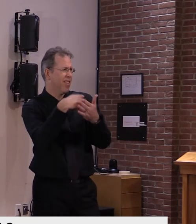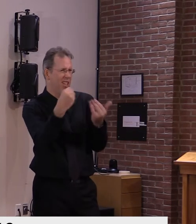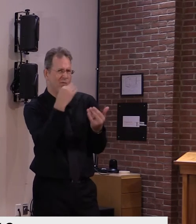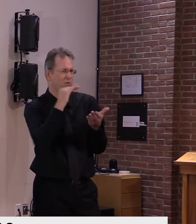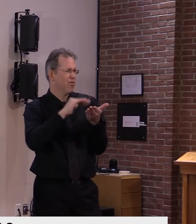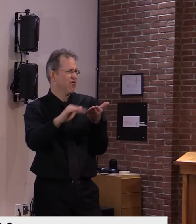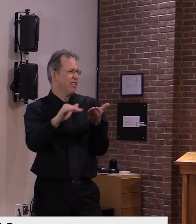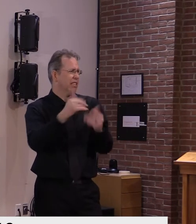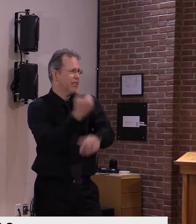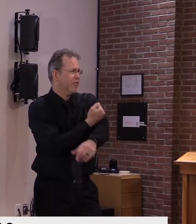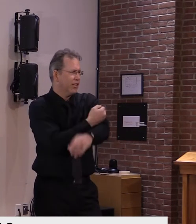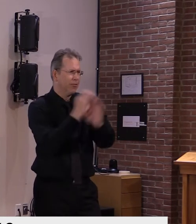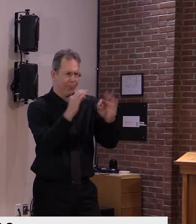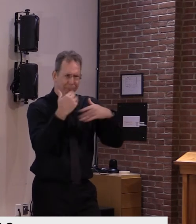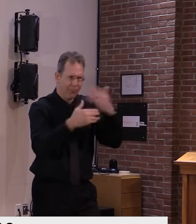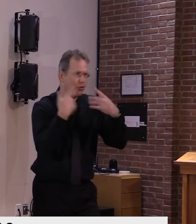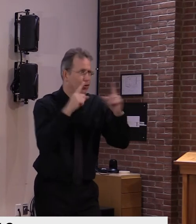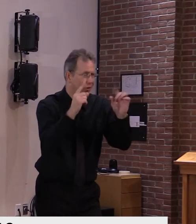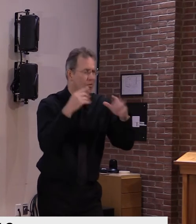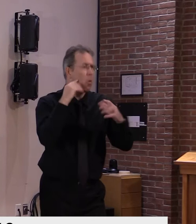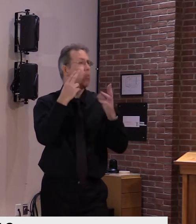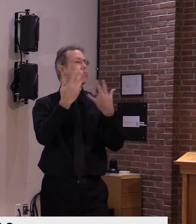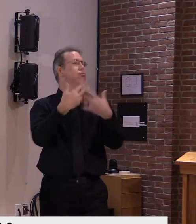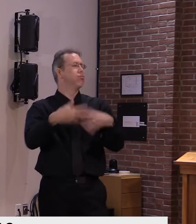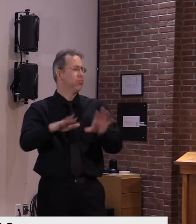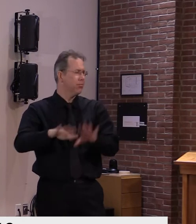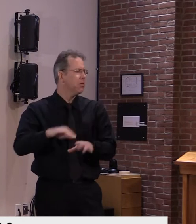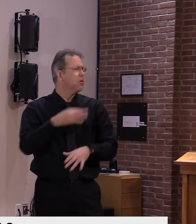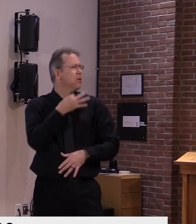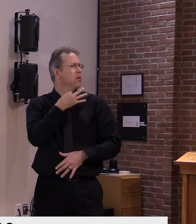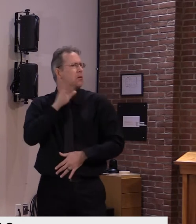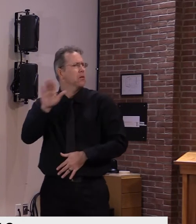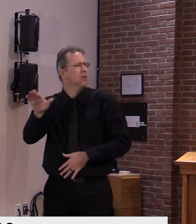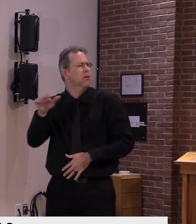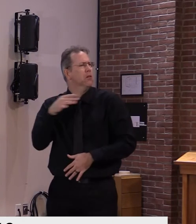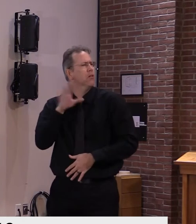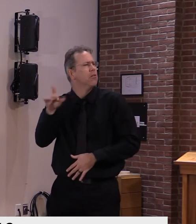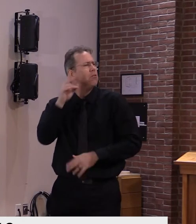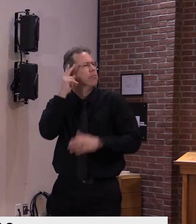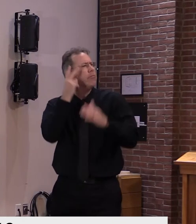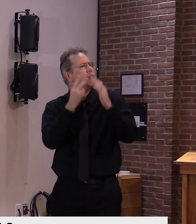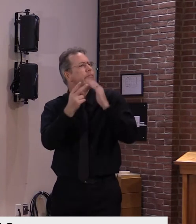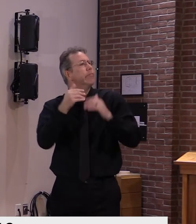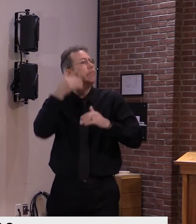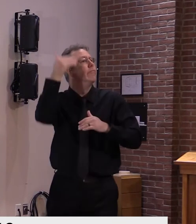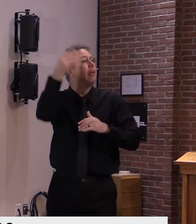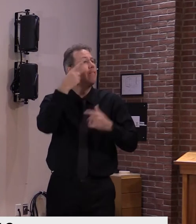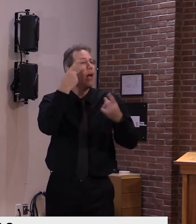what aspects of the economy and the health establishment